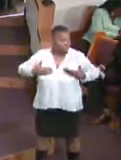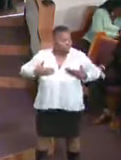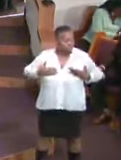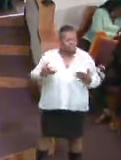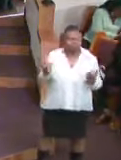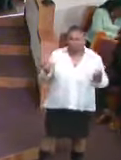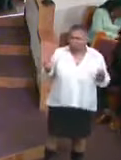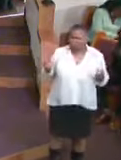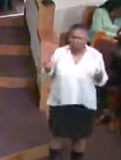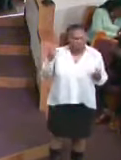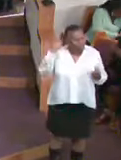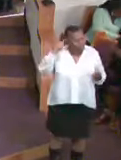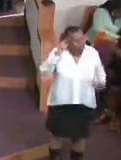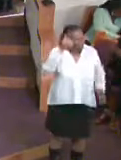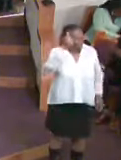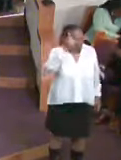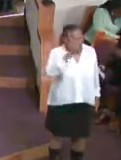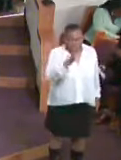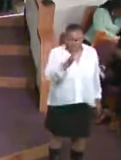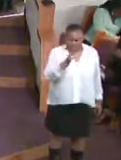we do for God?